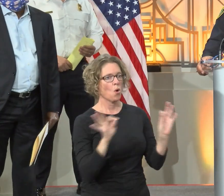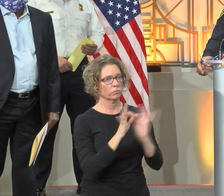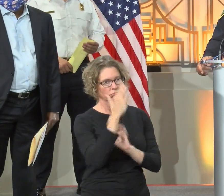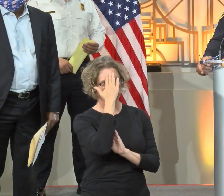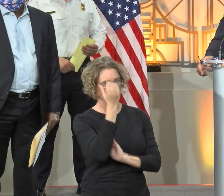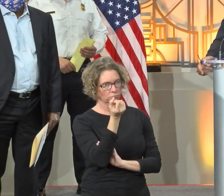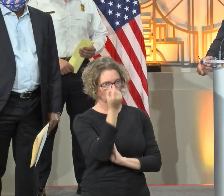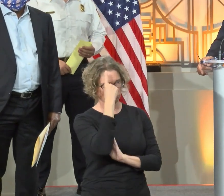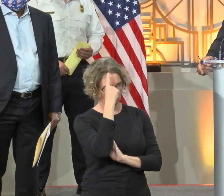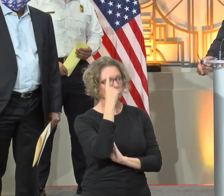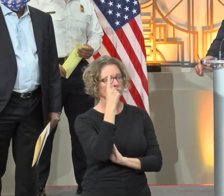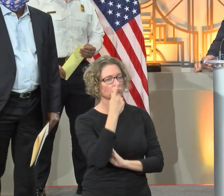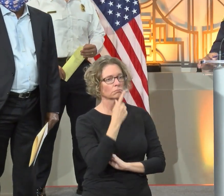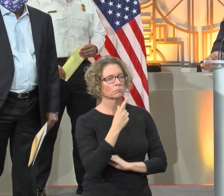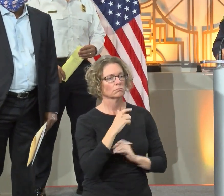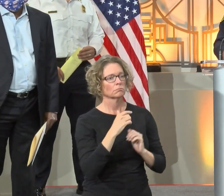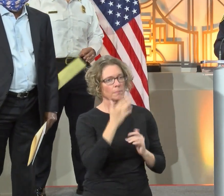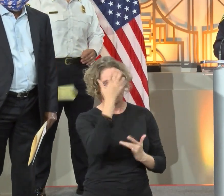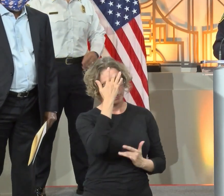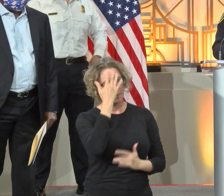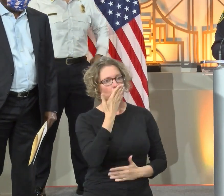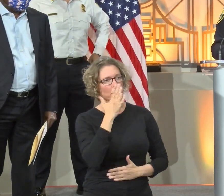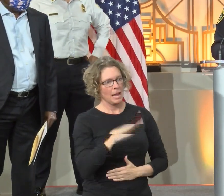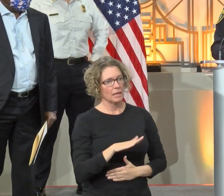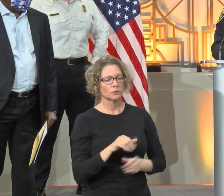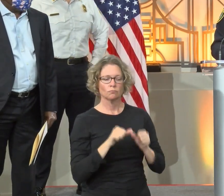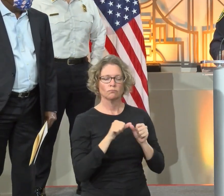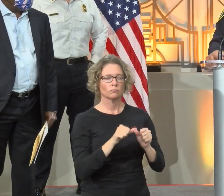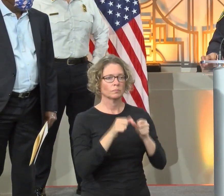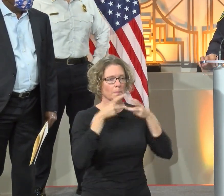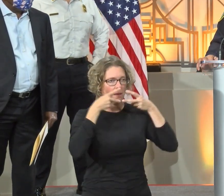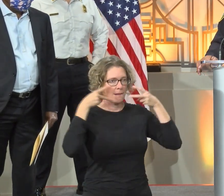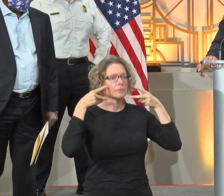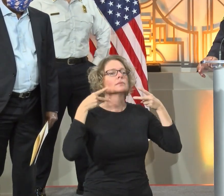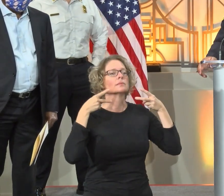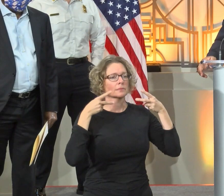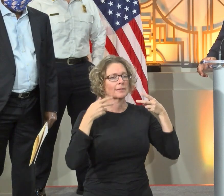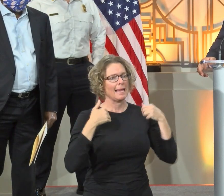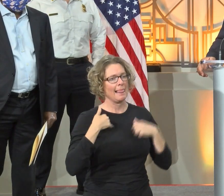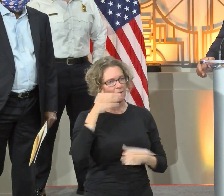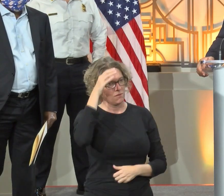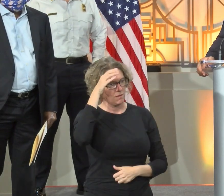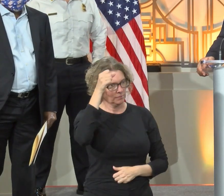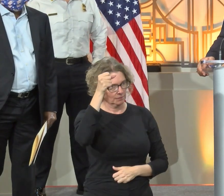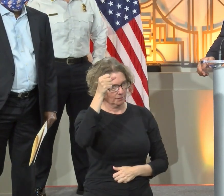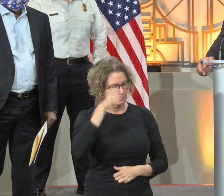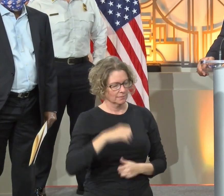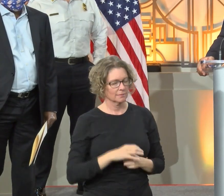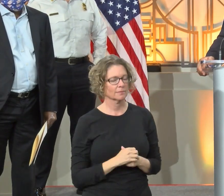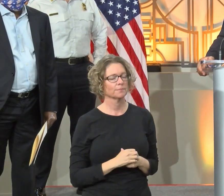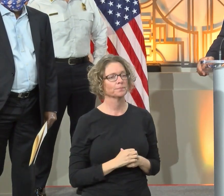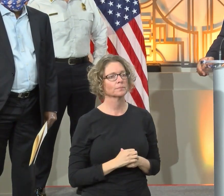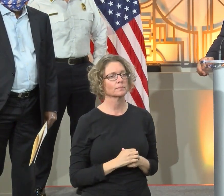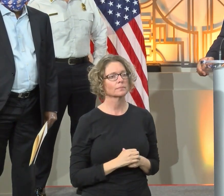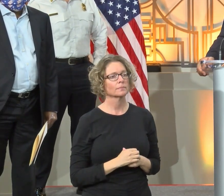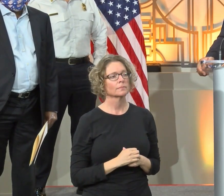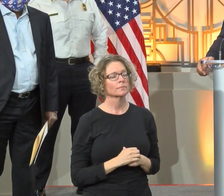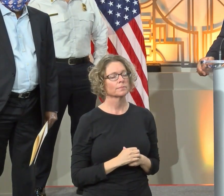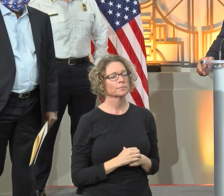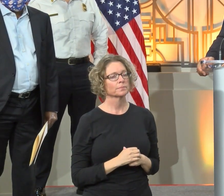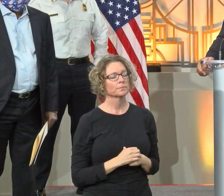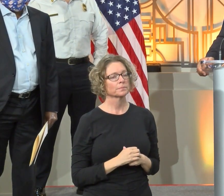wear our masks, socially distance, like the mayor says, and to utilize common sense. We've had to